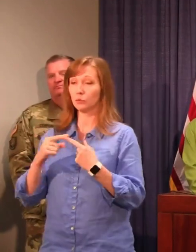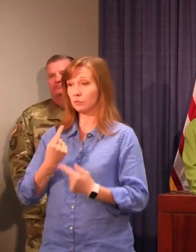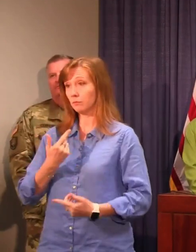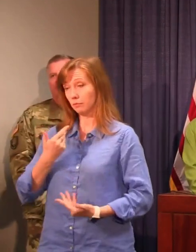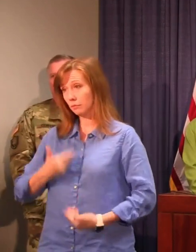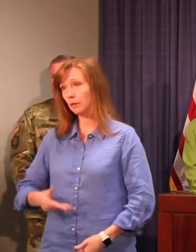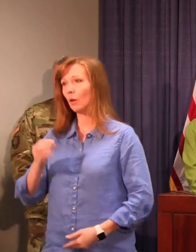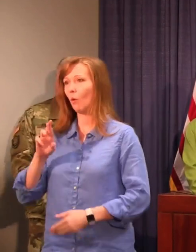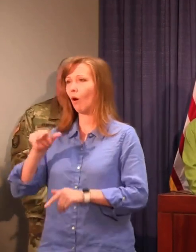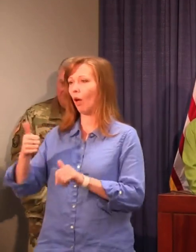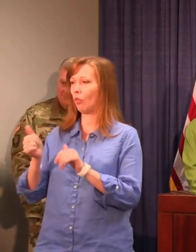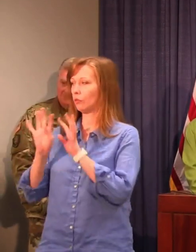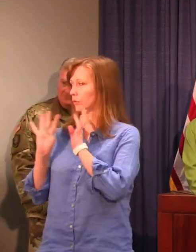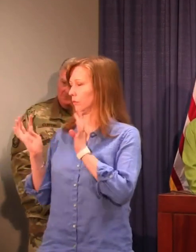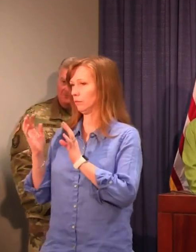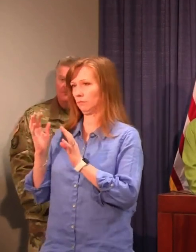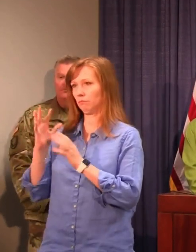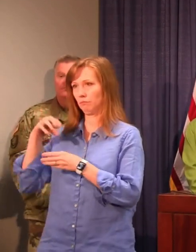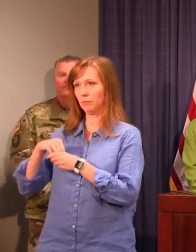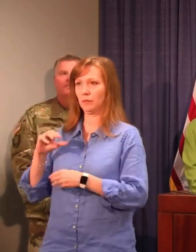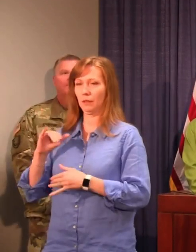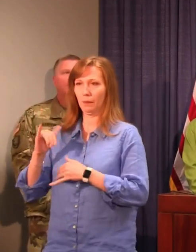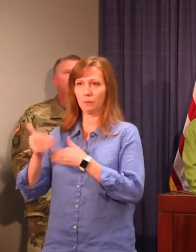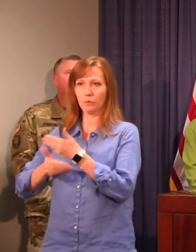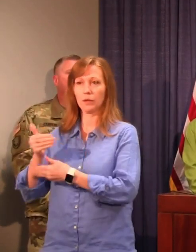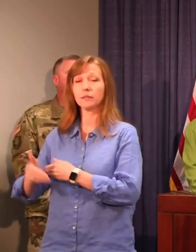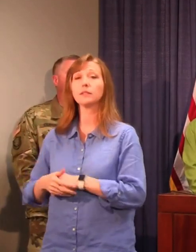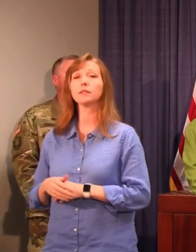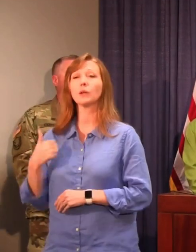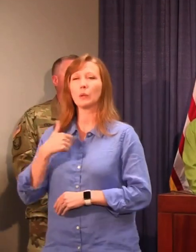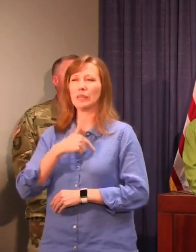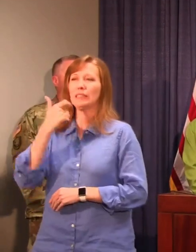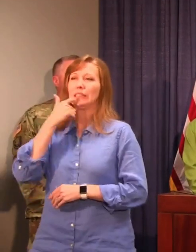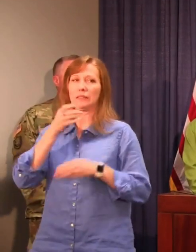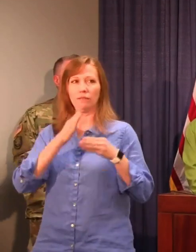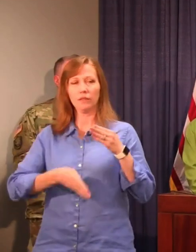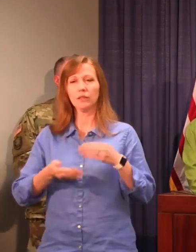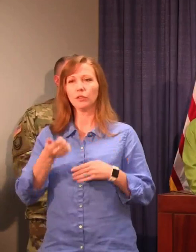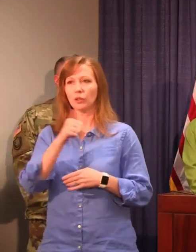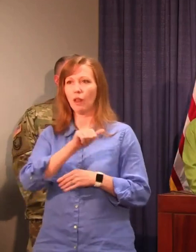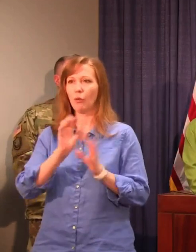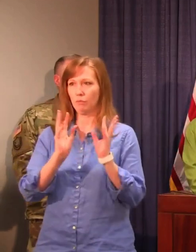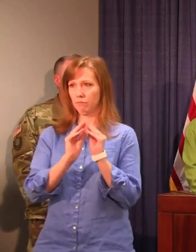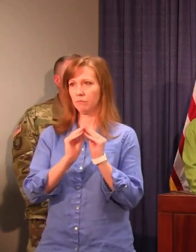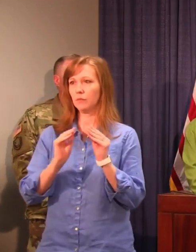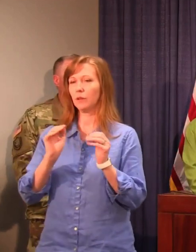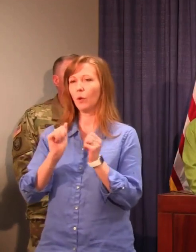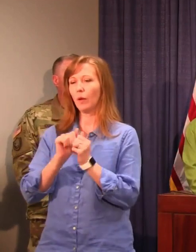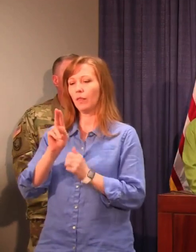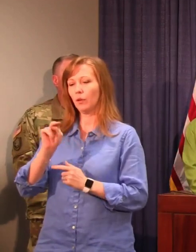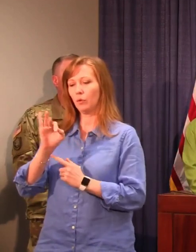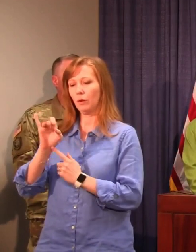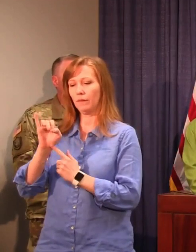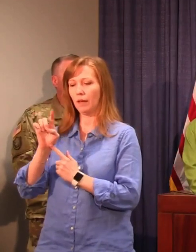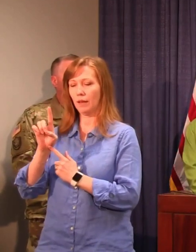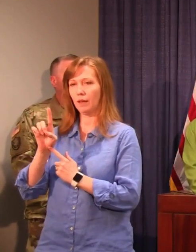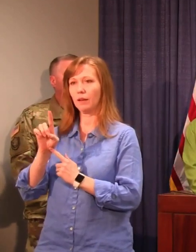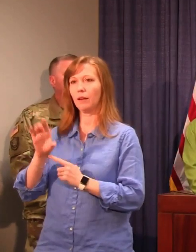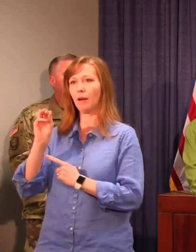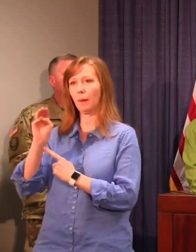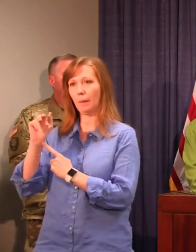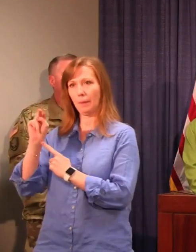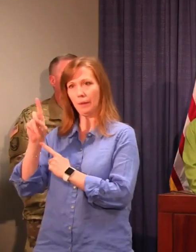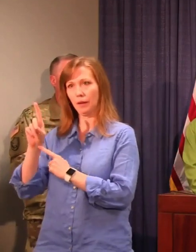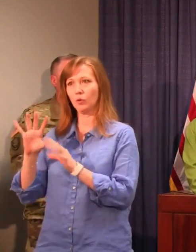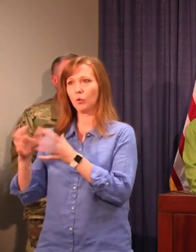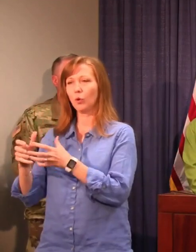We just completed another briefing and a meeting of the Unified Command Group where we had a full briefing from the National